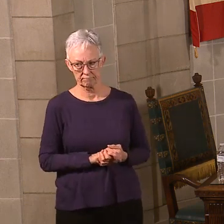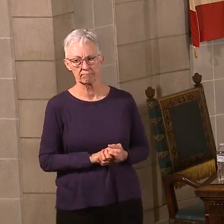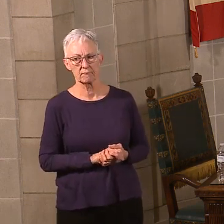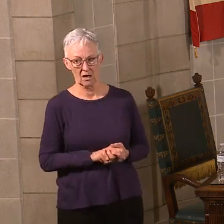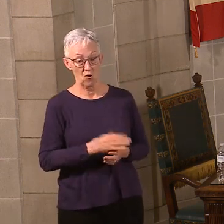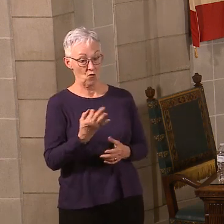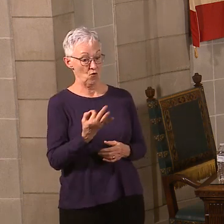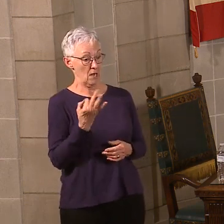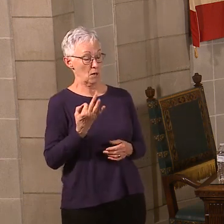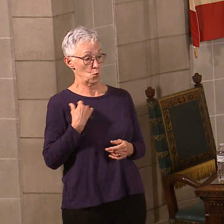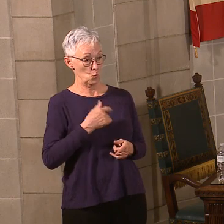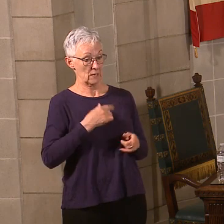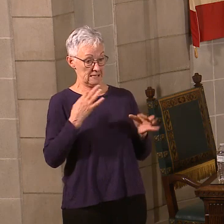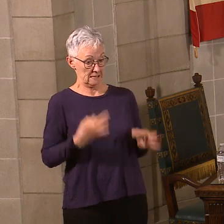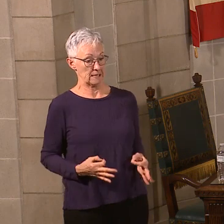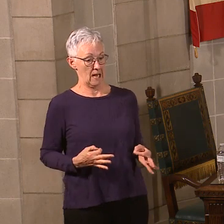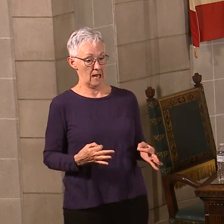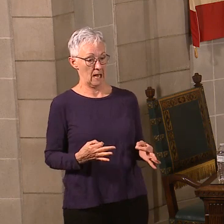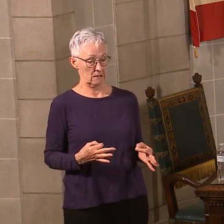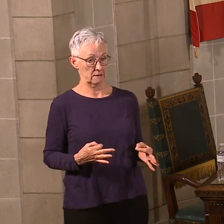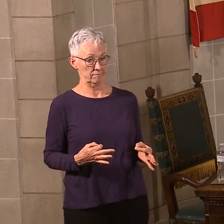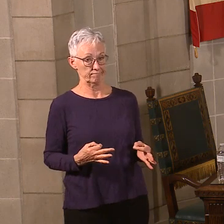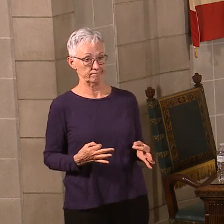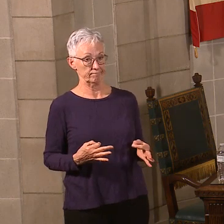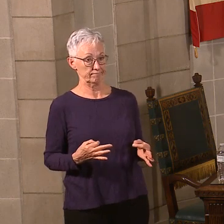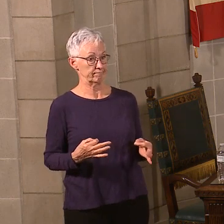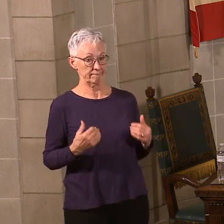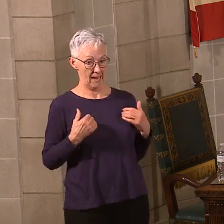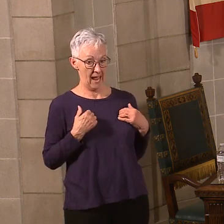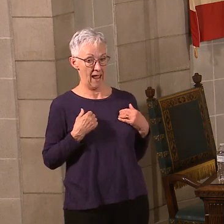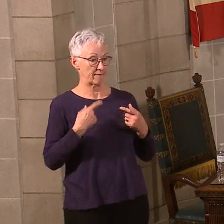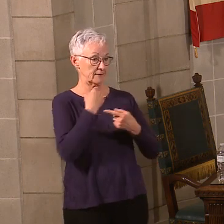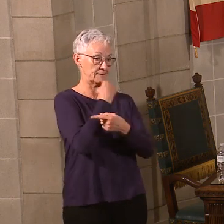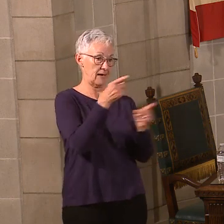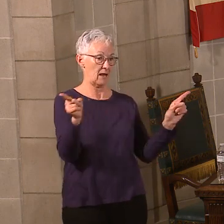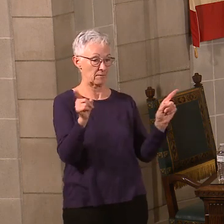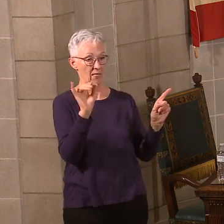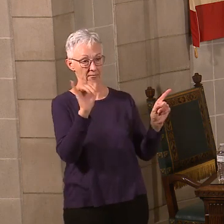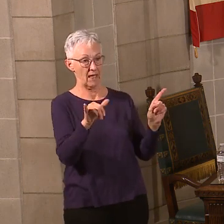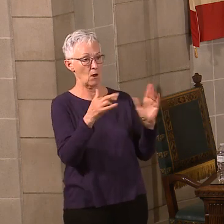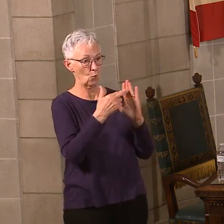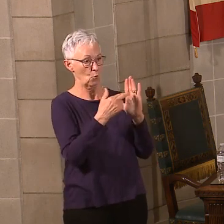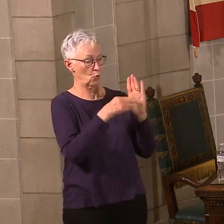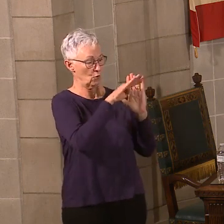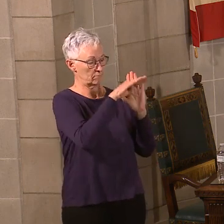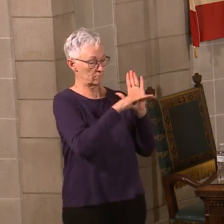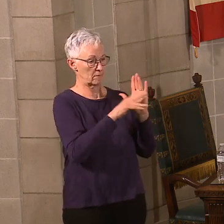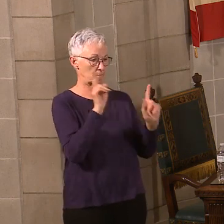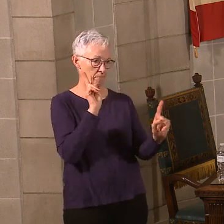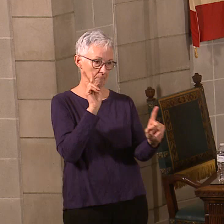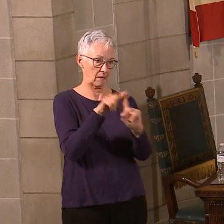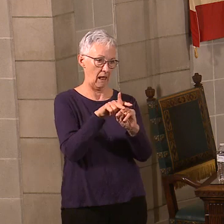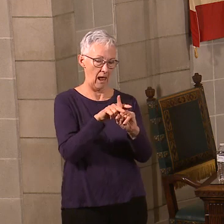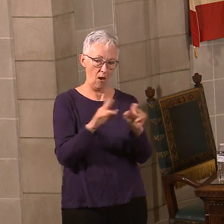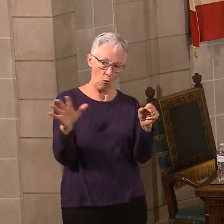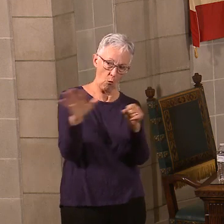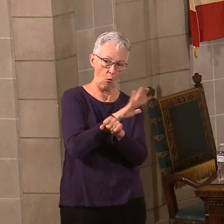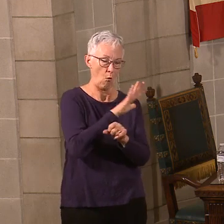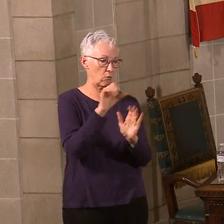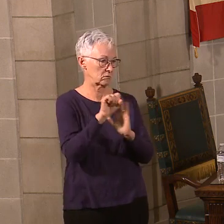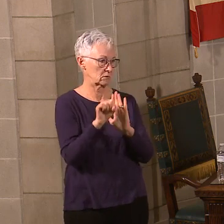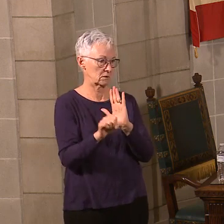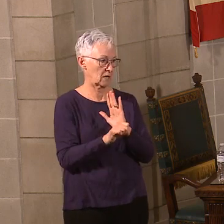measure that included the rest of the counties in the state, what was kind of the tipping point to be able to do that? We had a